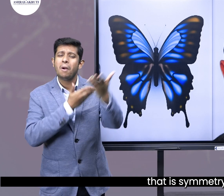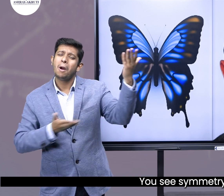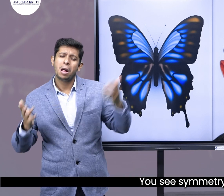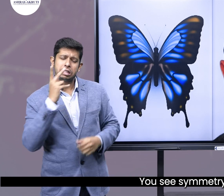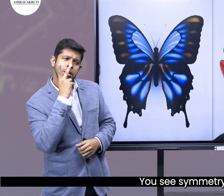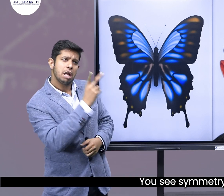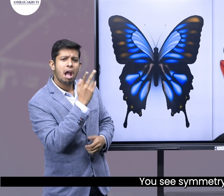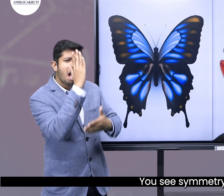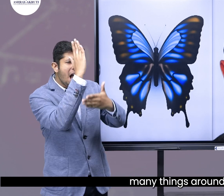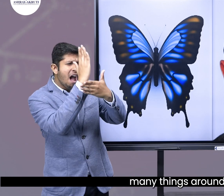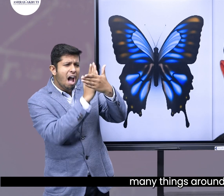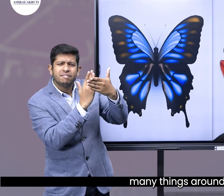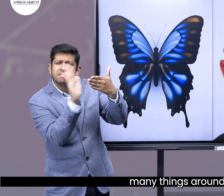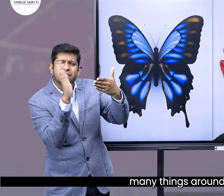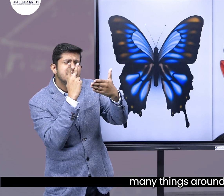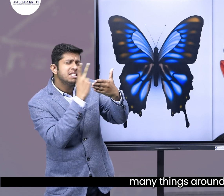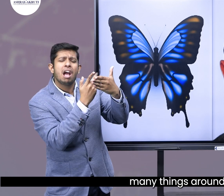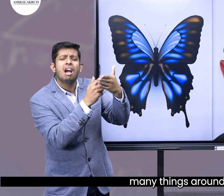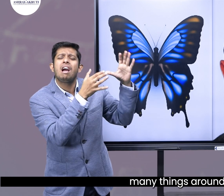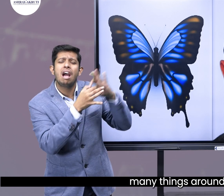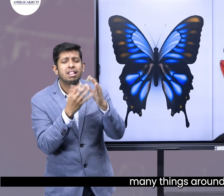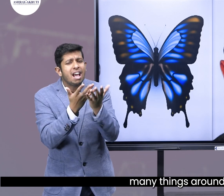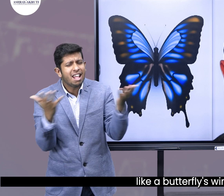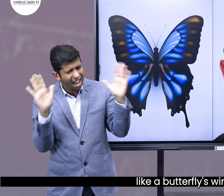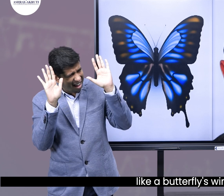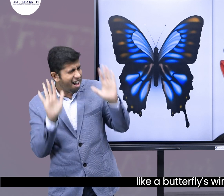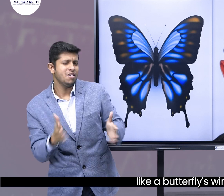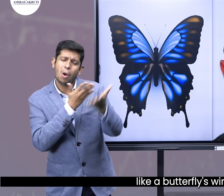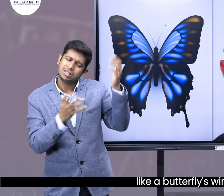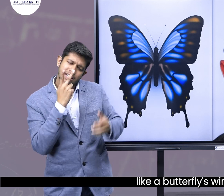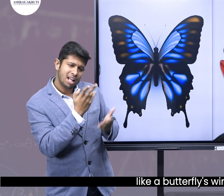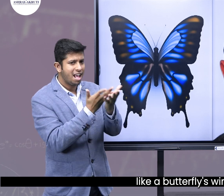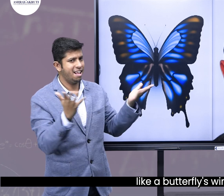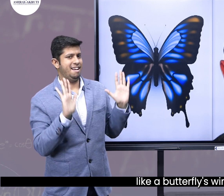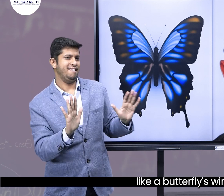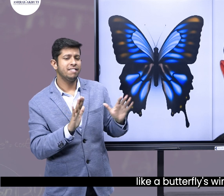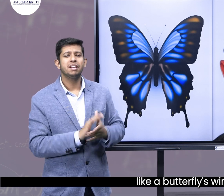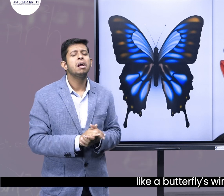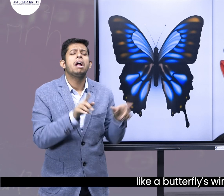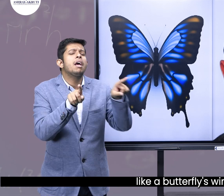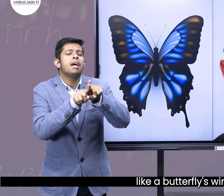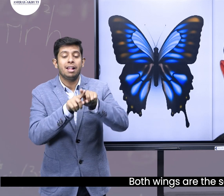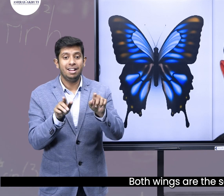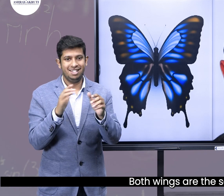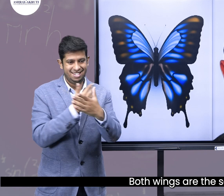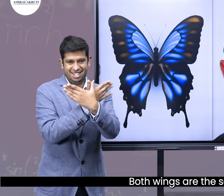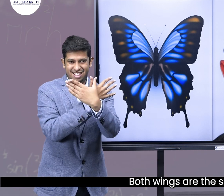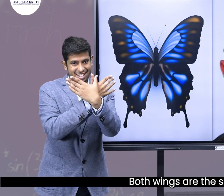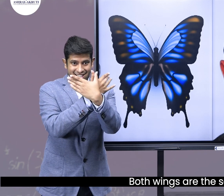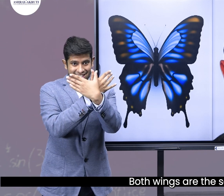You see symmetry in many things around you, like a butterfly's wings. Both wings are the same.